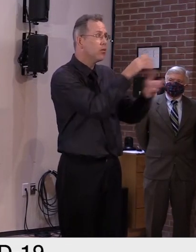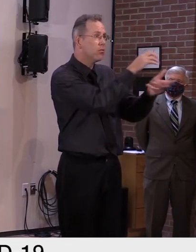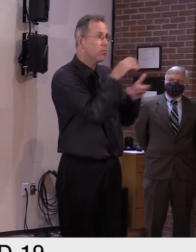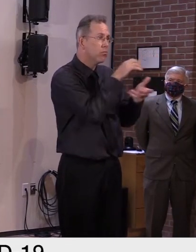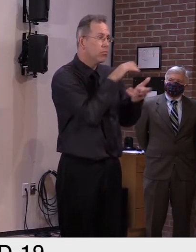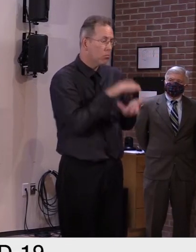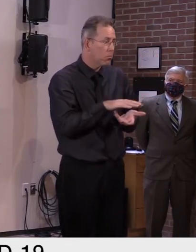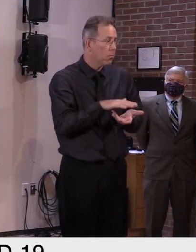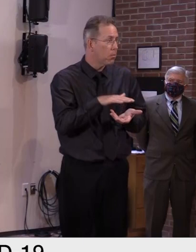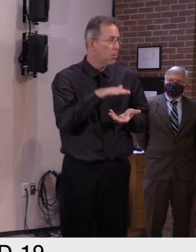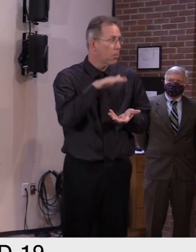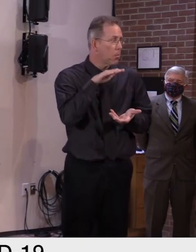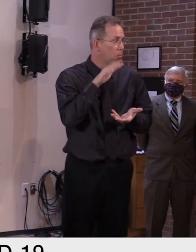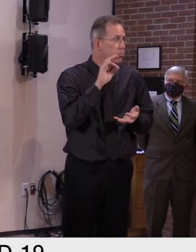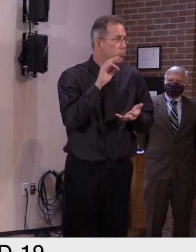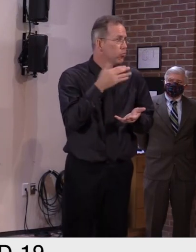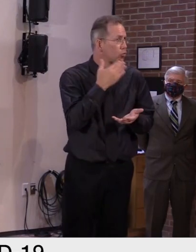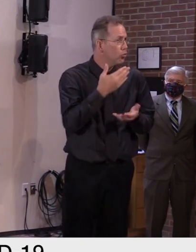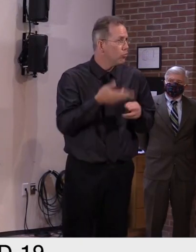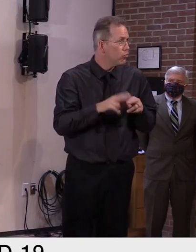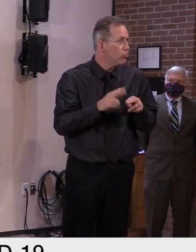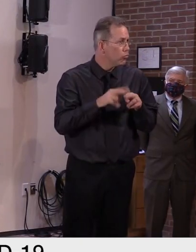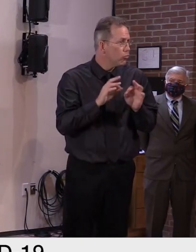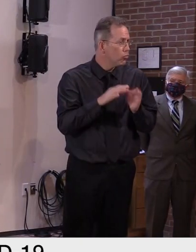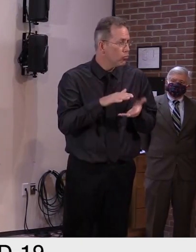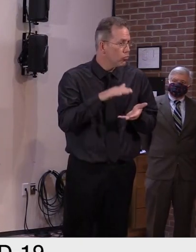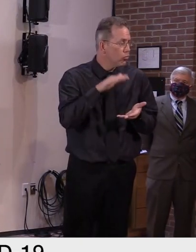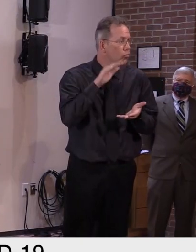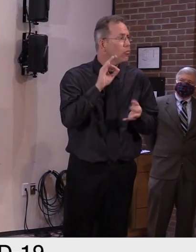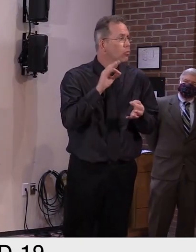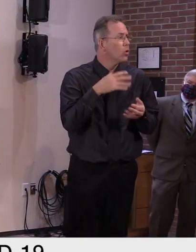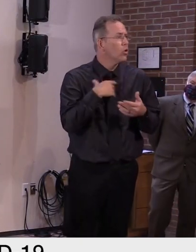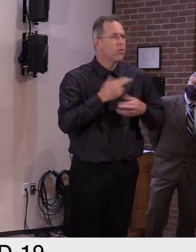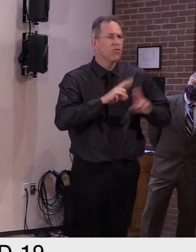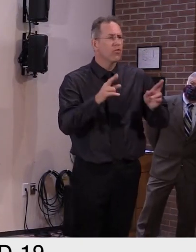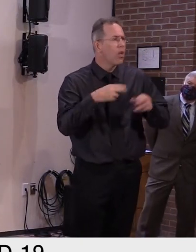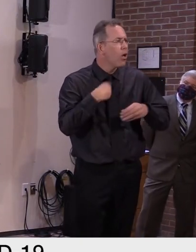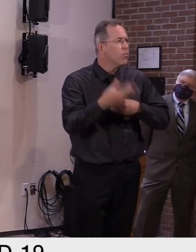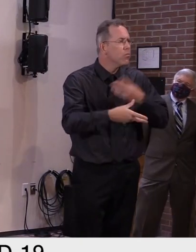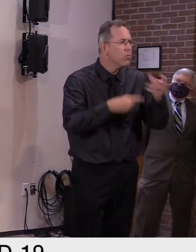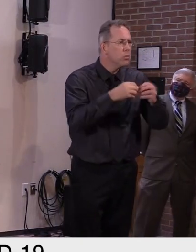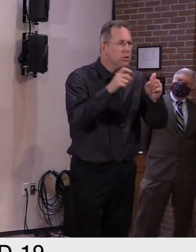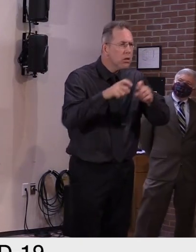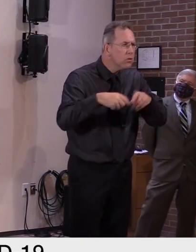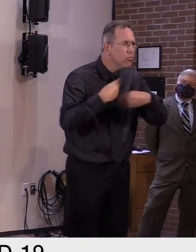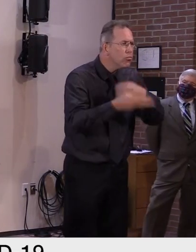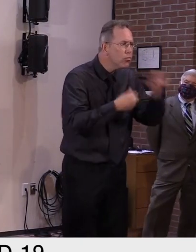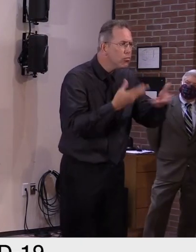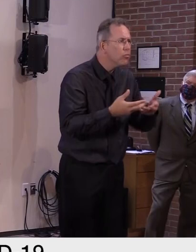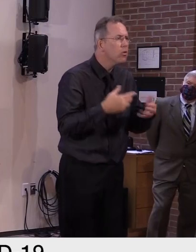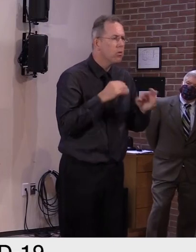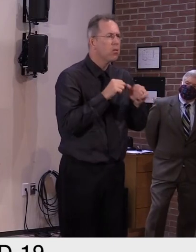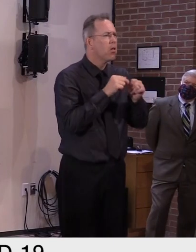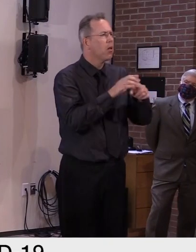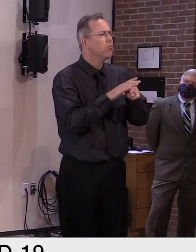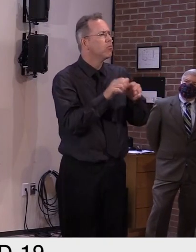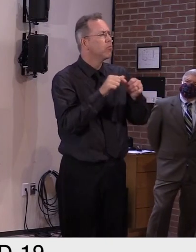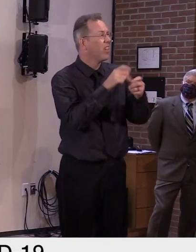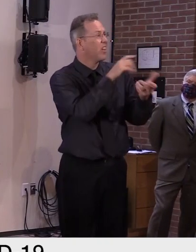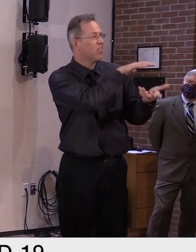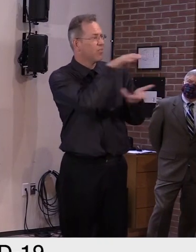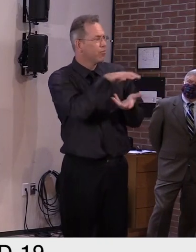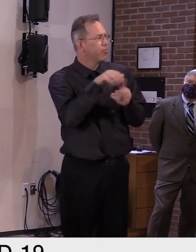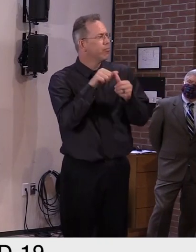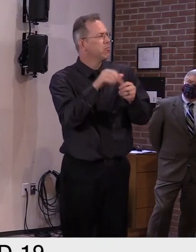been since the start. So we have enough supply. If we stopped being resupplied tomorrow, I believe we have enough